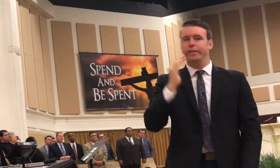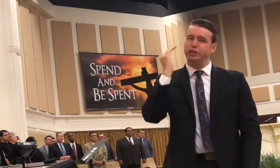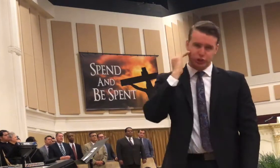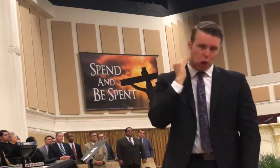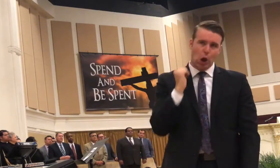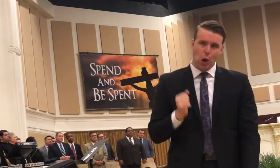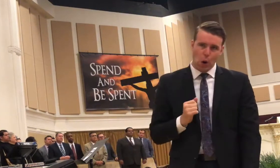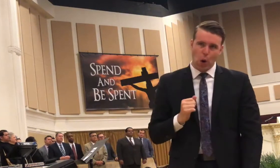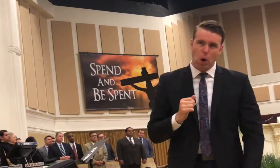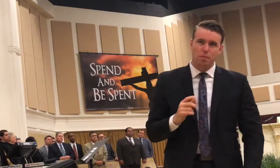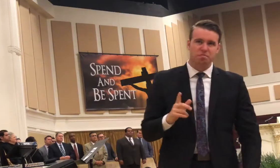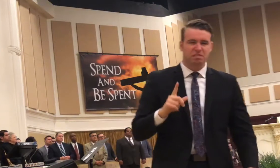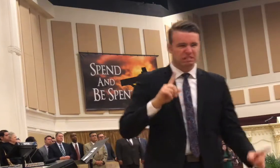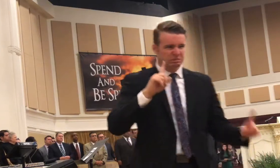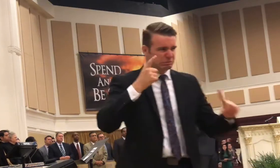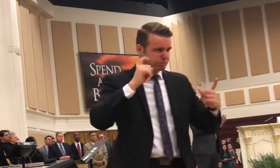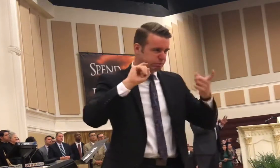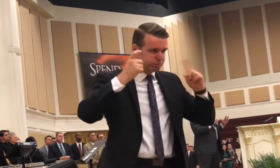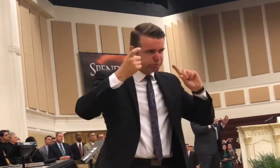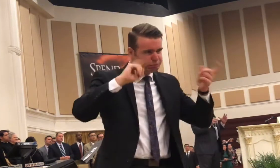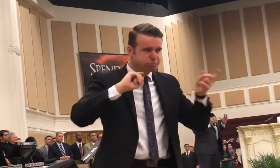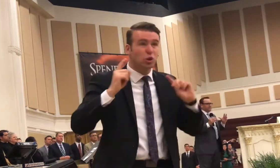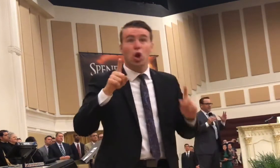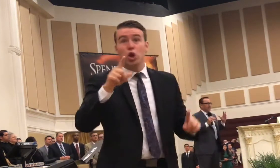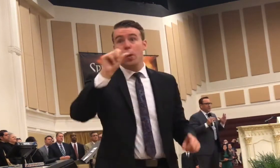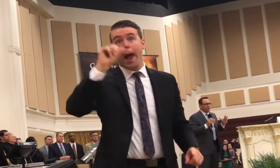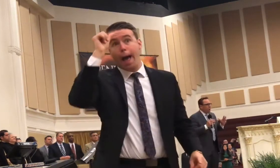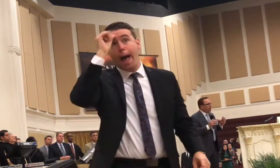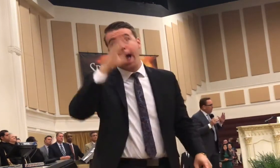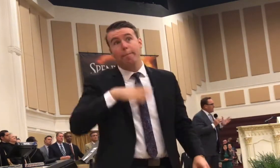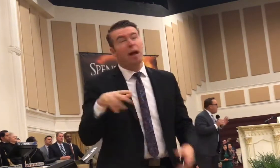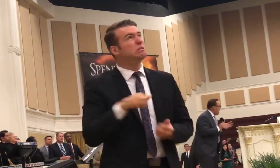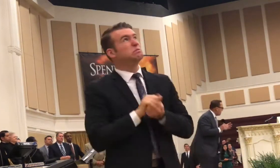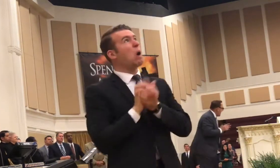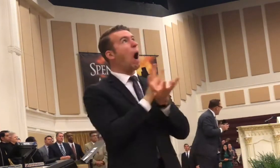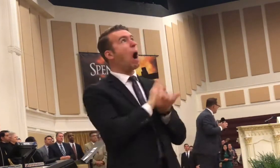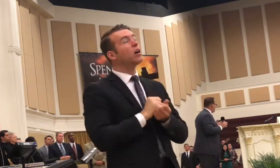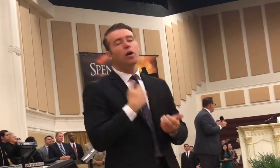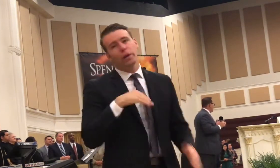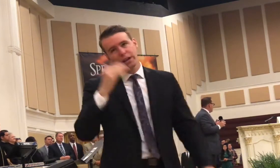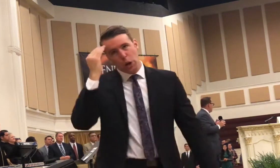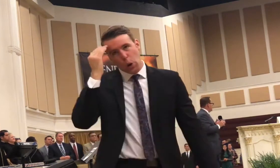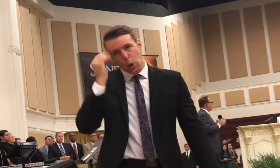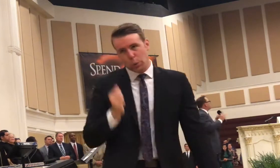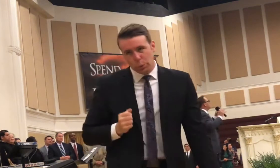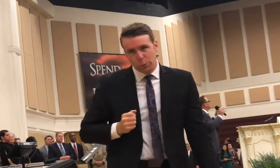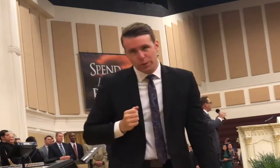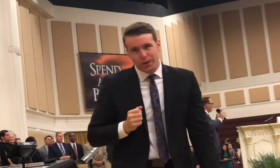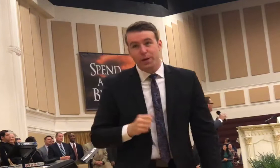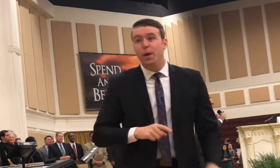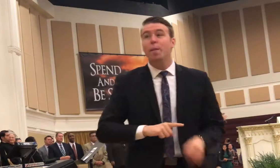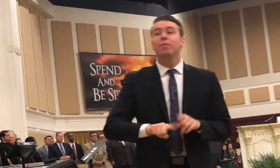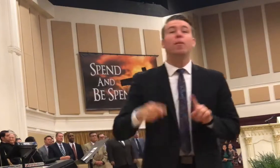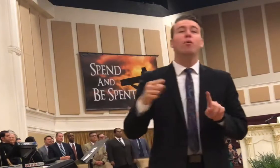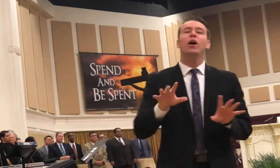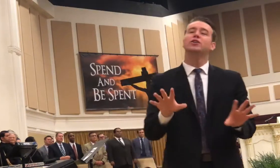We know you can growl. We know you're a man. Let's hear you roar. We know all that. He says,